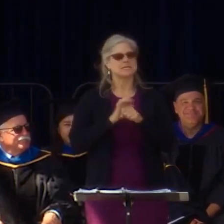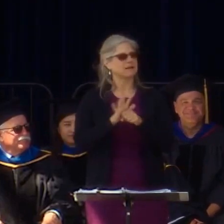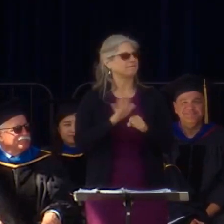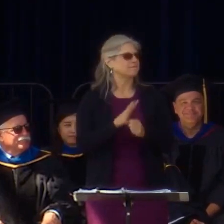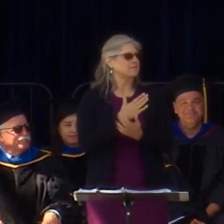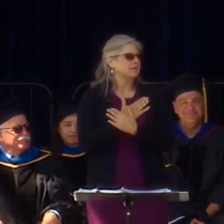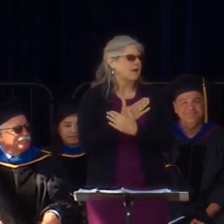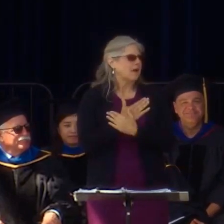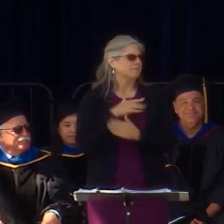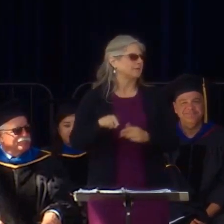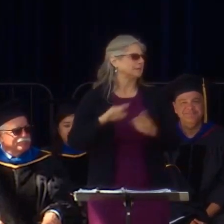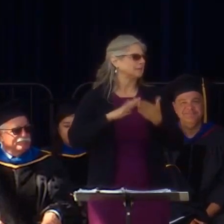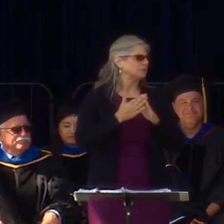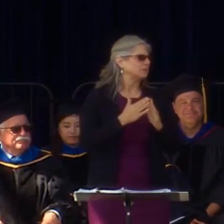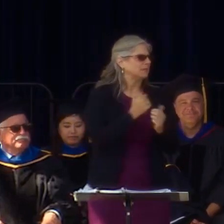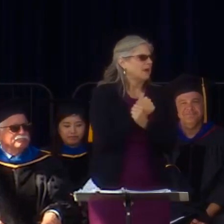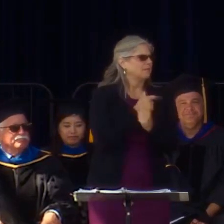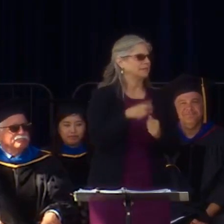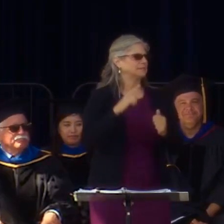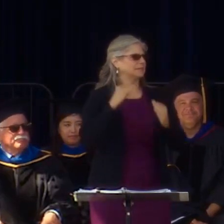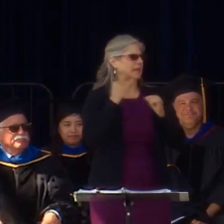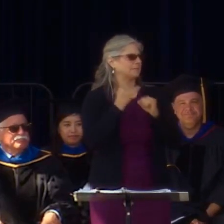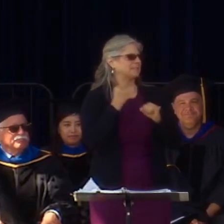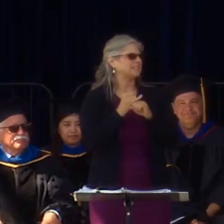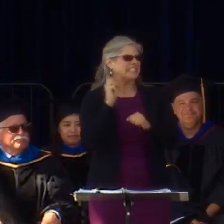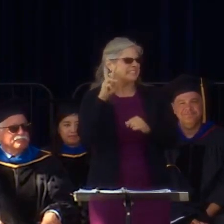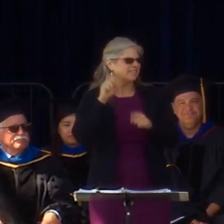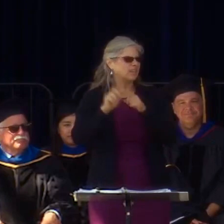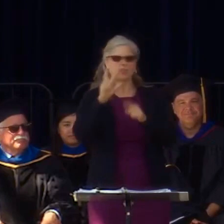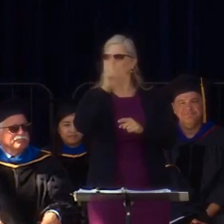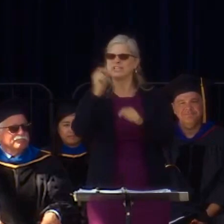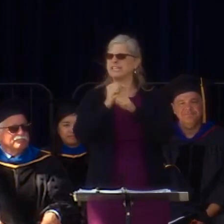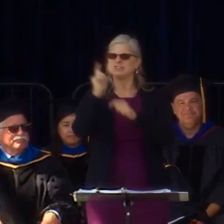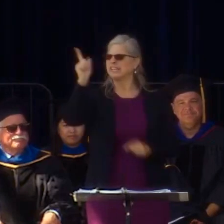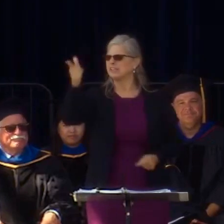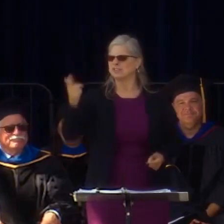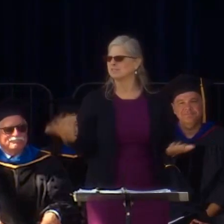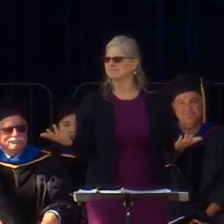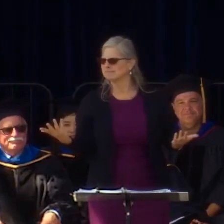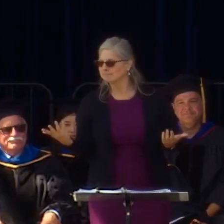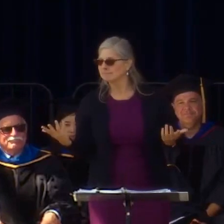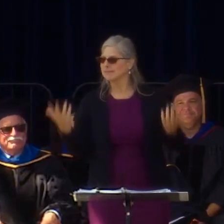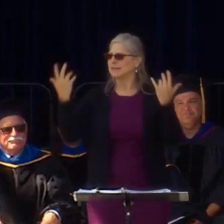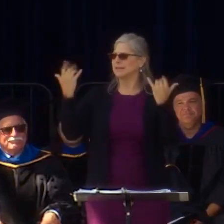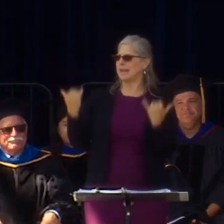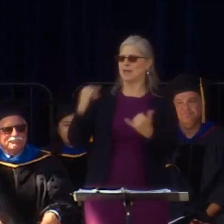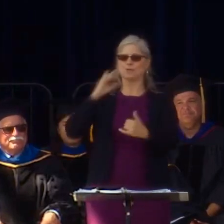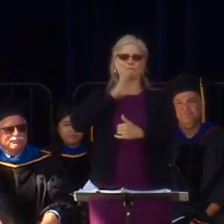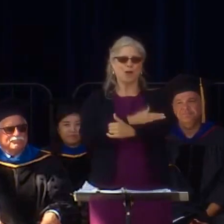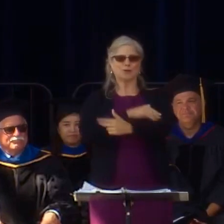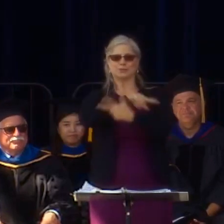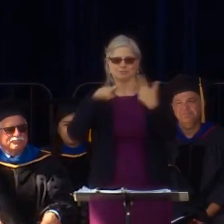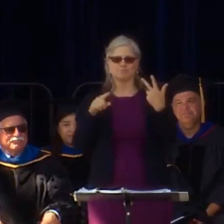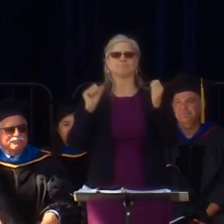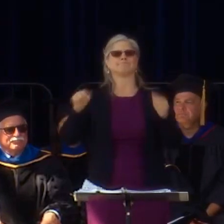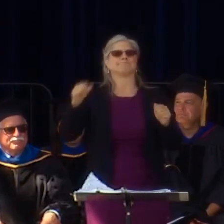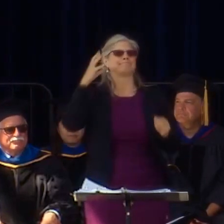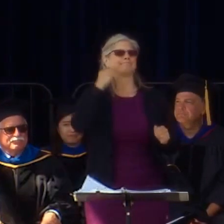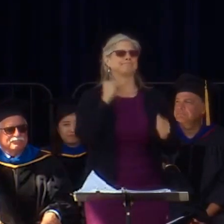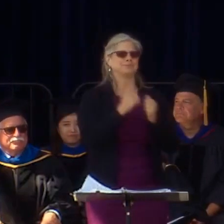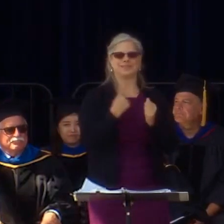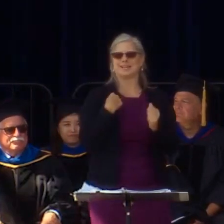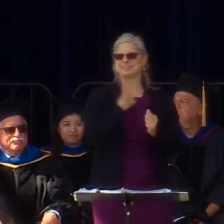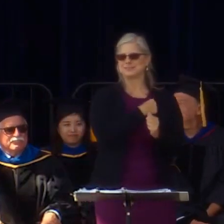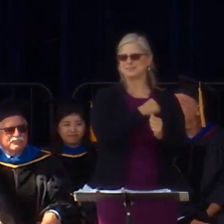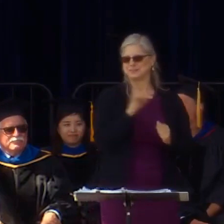campus and community even 30 years later. And now our daughters get to experience it with